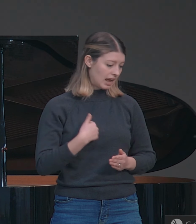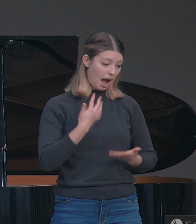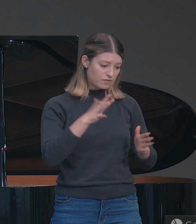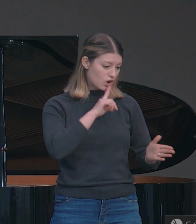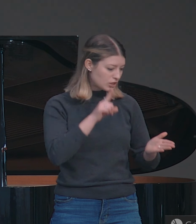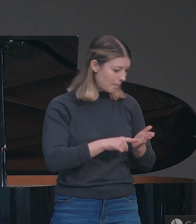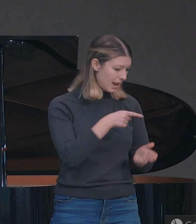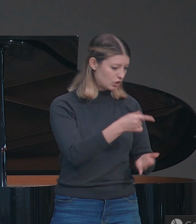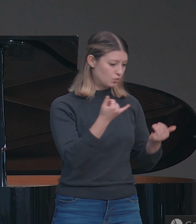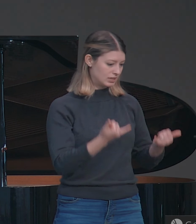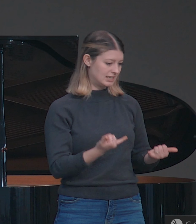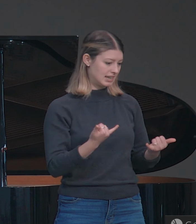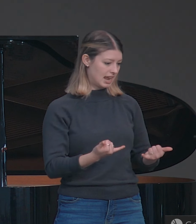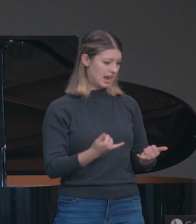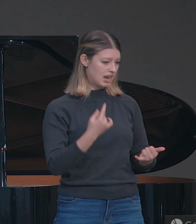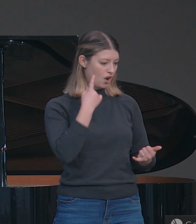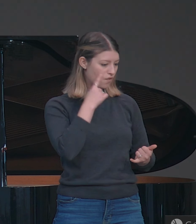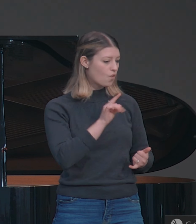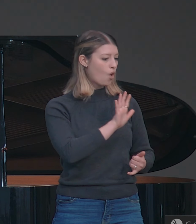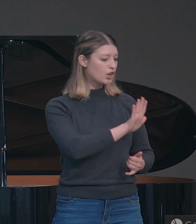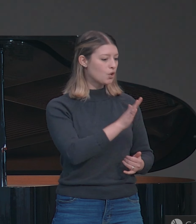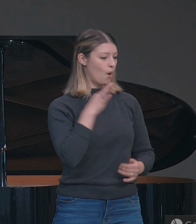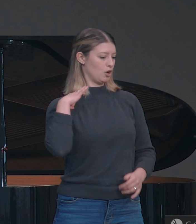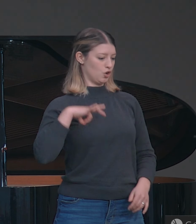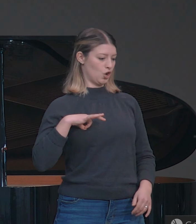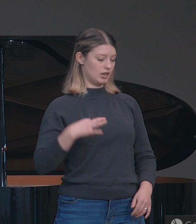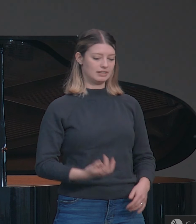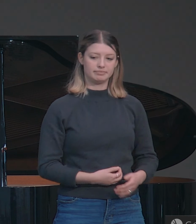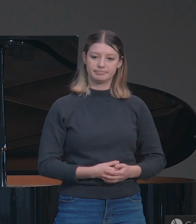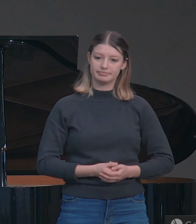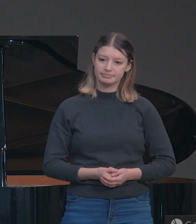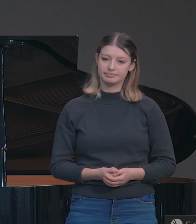you today for your good.